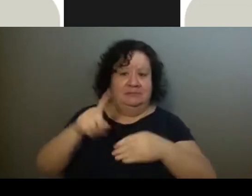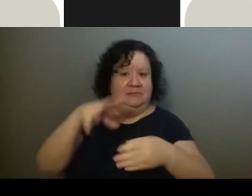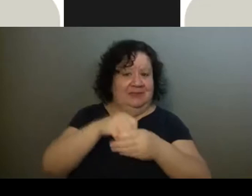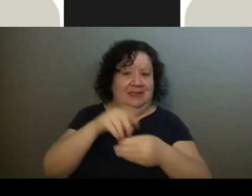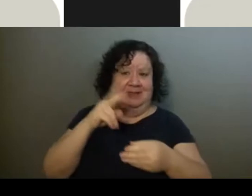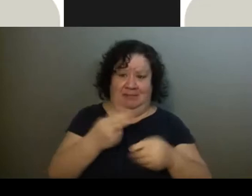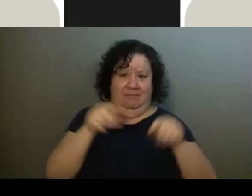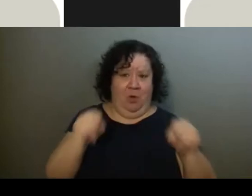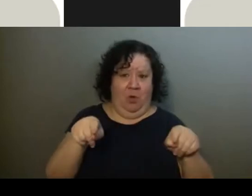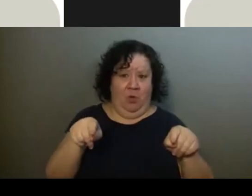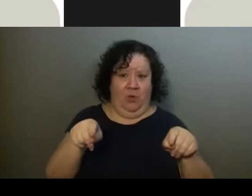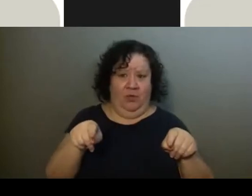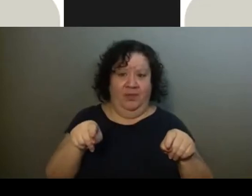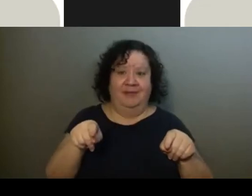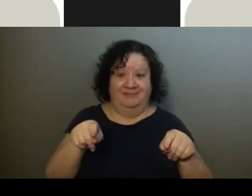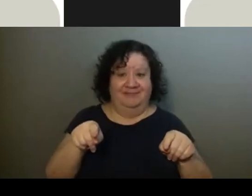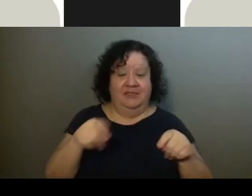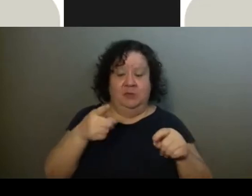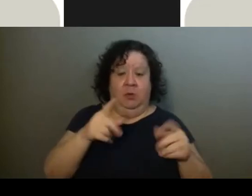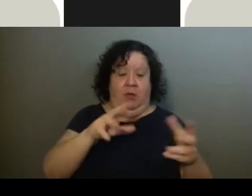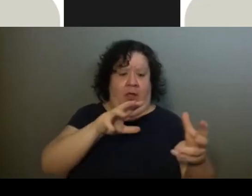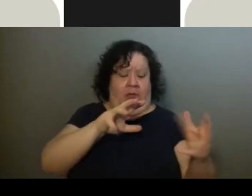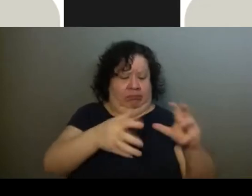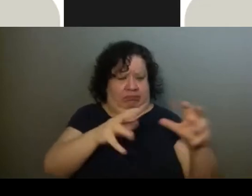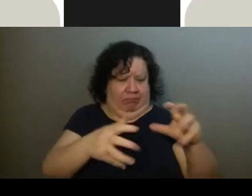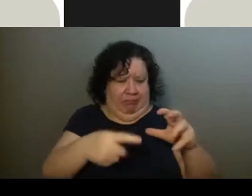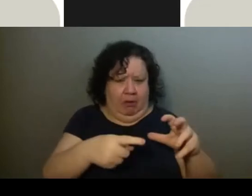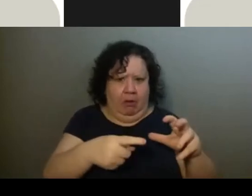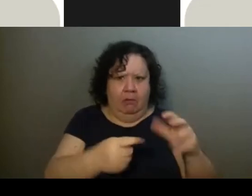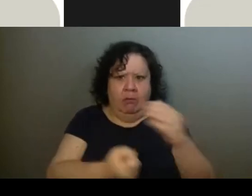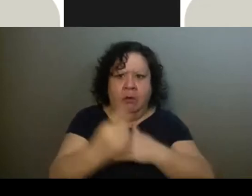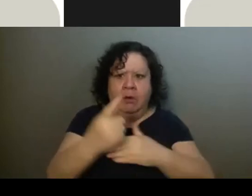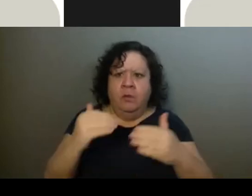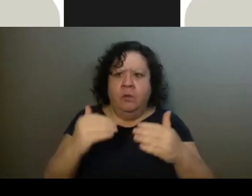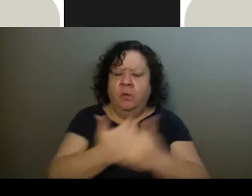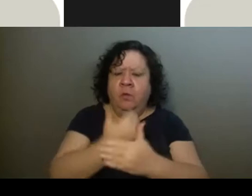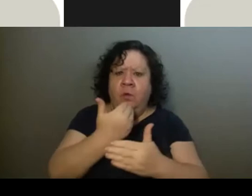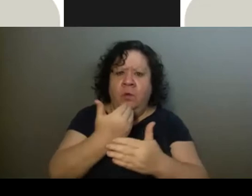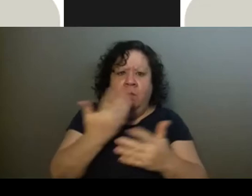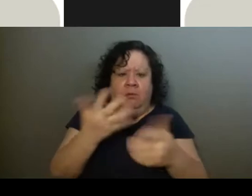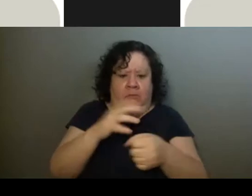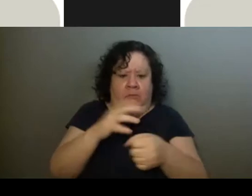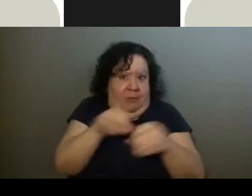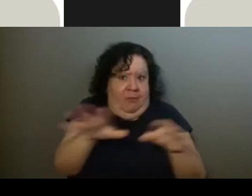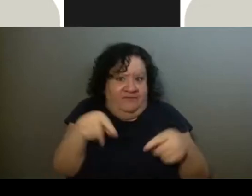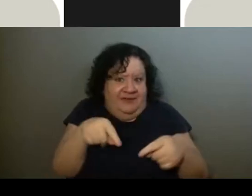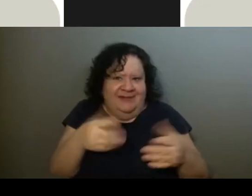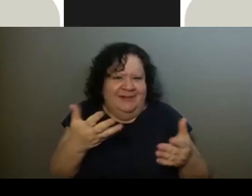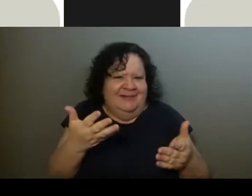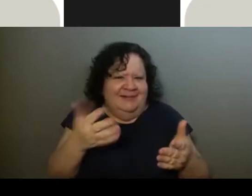the persons with disabilities into these processes. We must understand one thing,